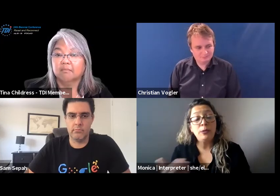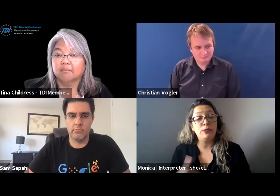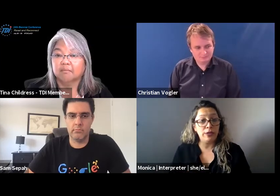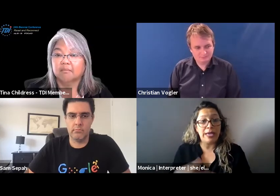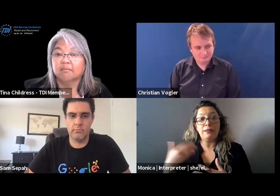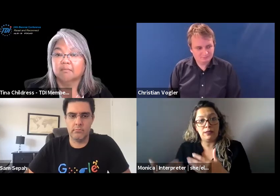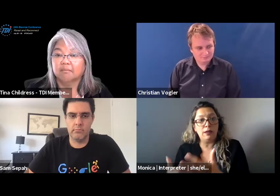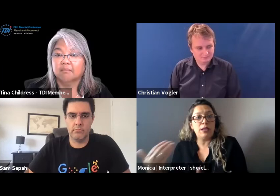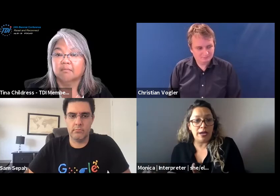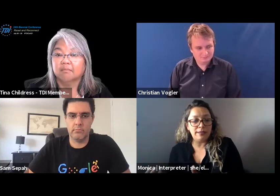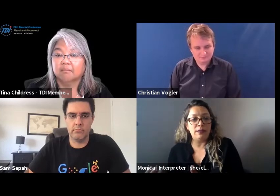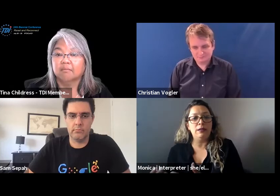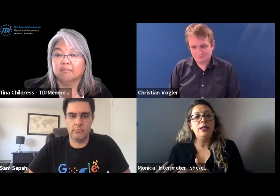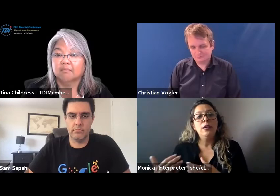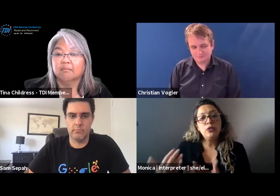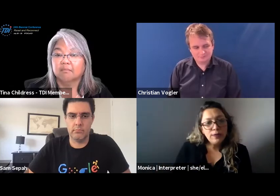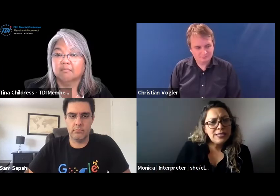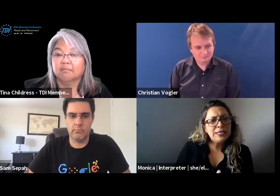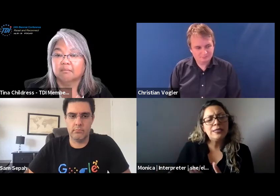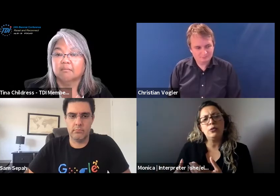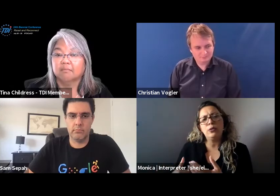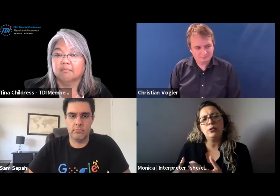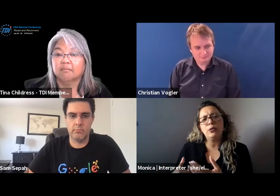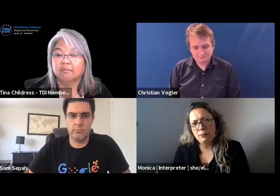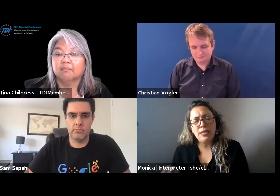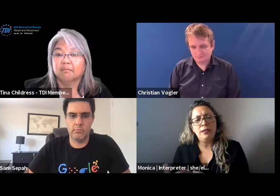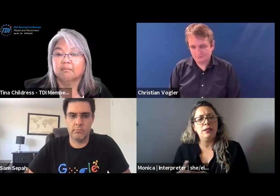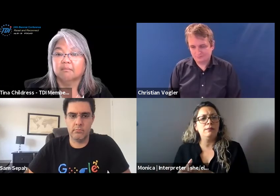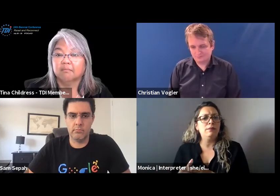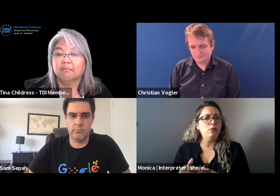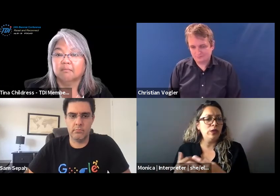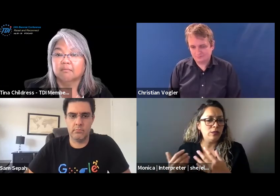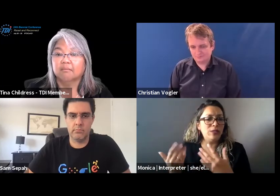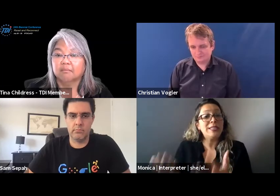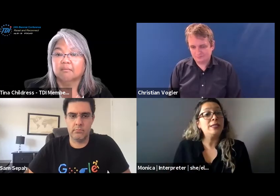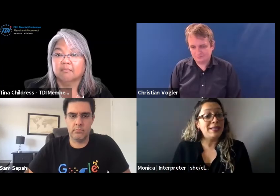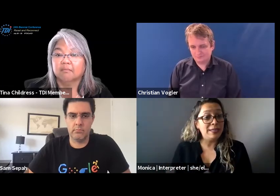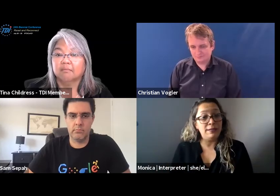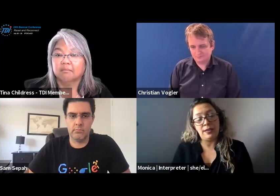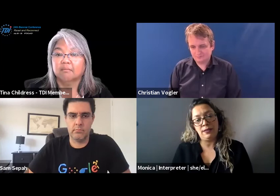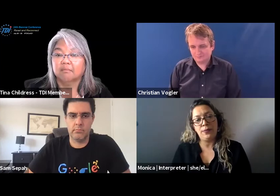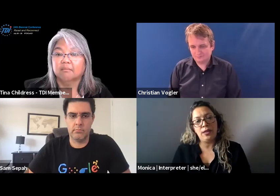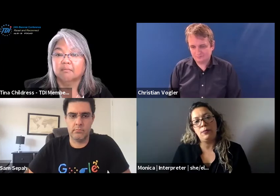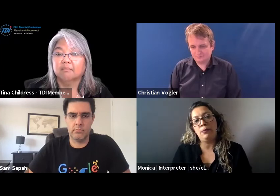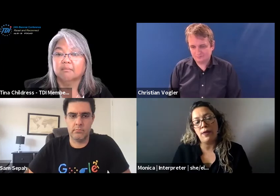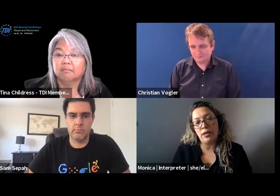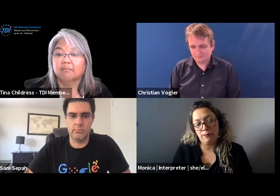order to get some kind of services or equipment, what's expected that the government provide